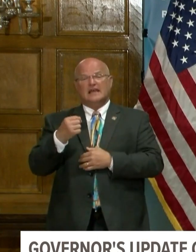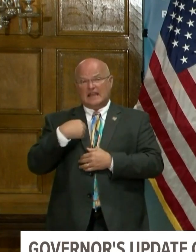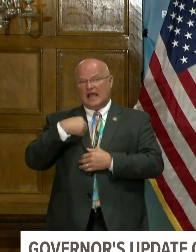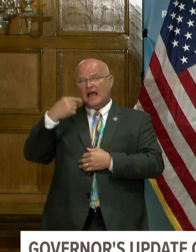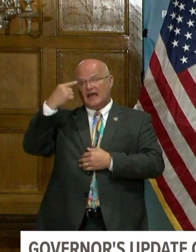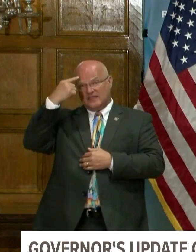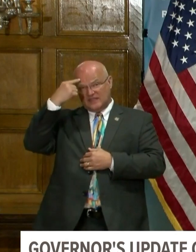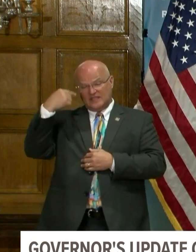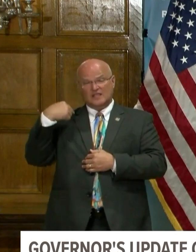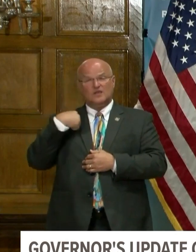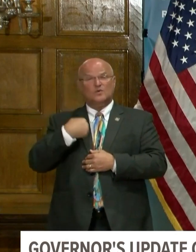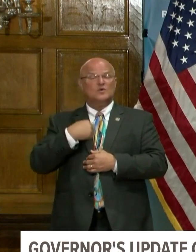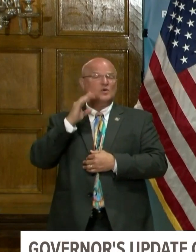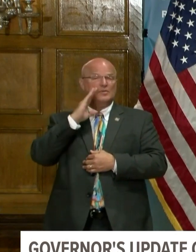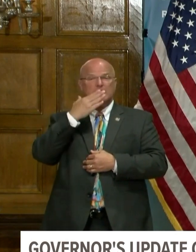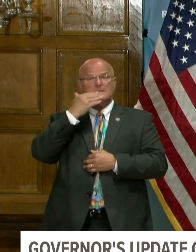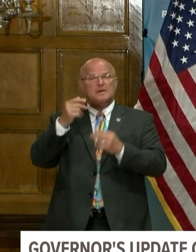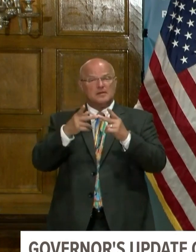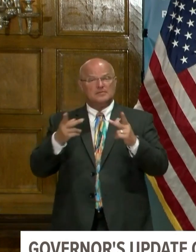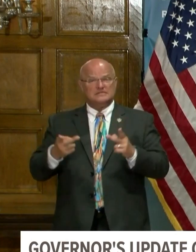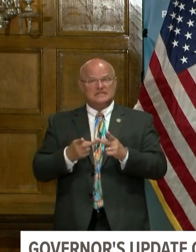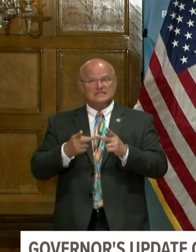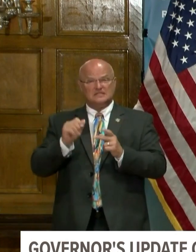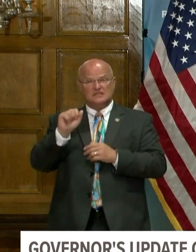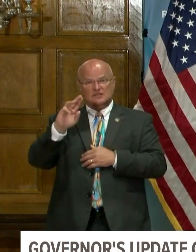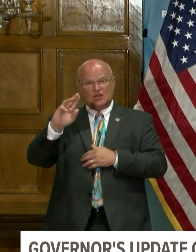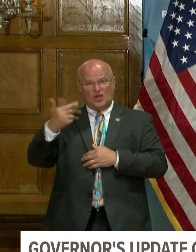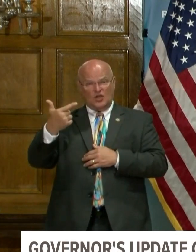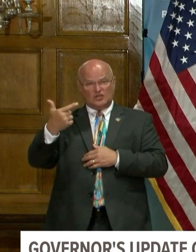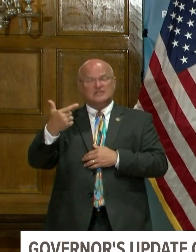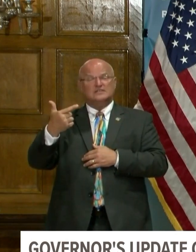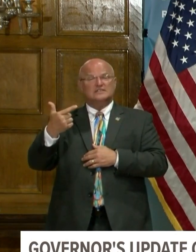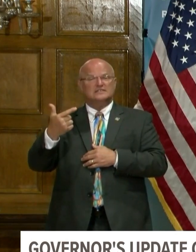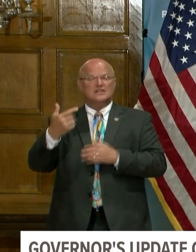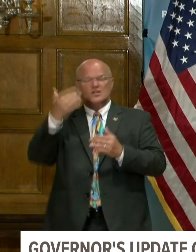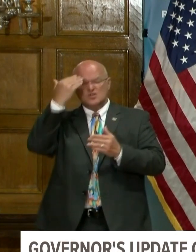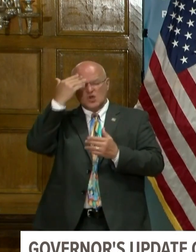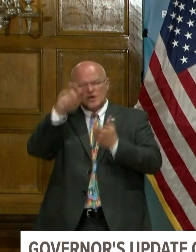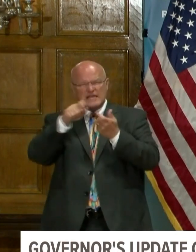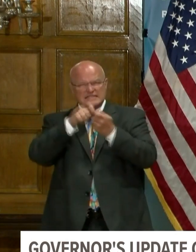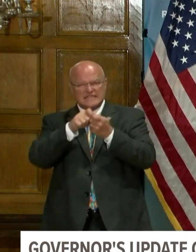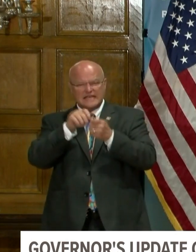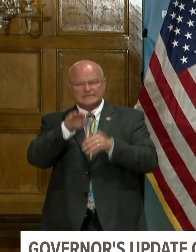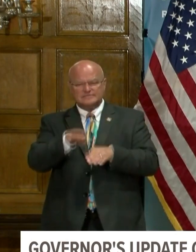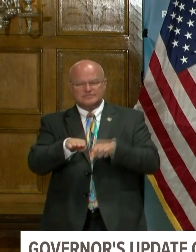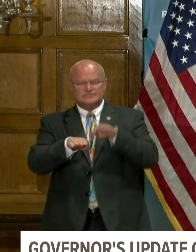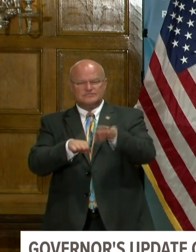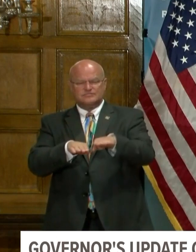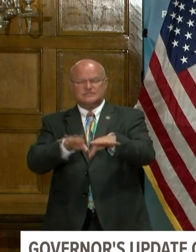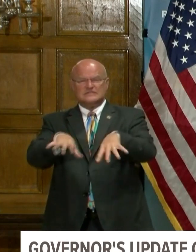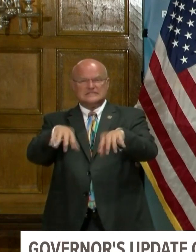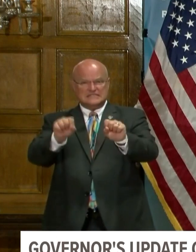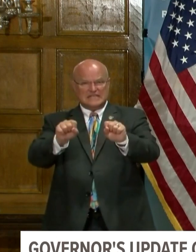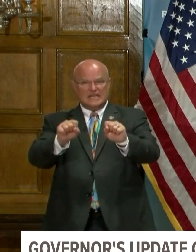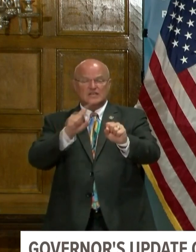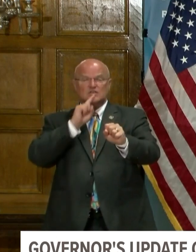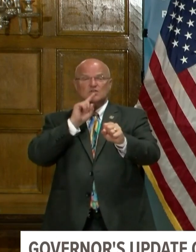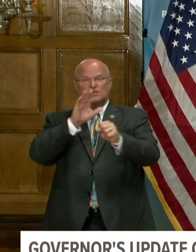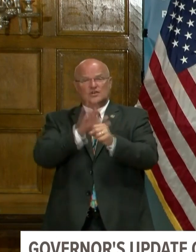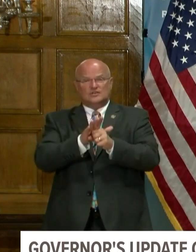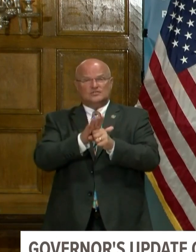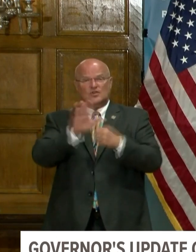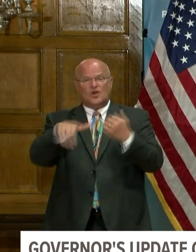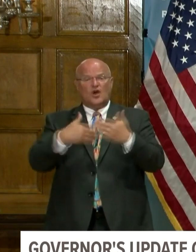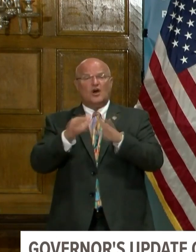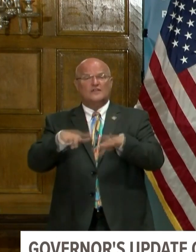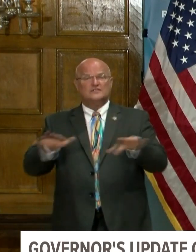I think we're going to be in a better position in August to know exactly the steps that we need to take to assure